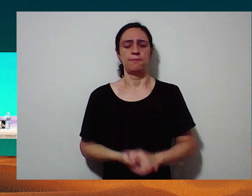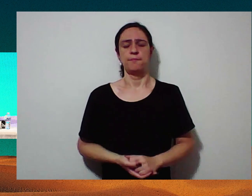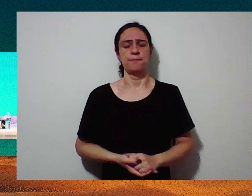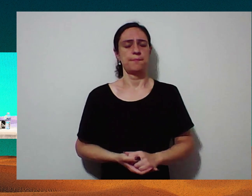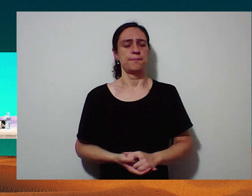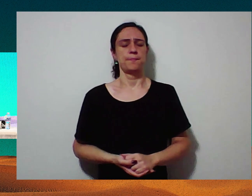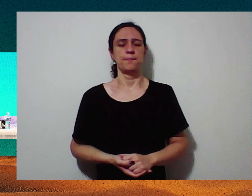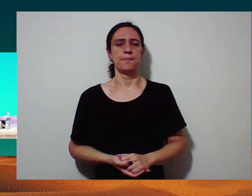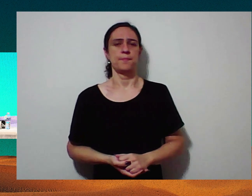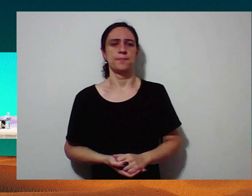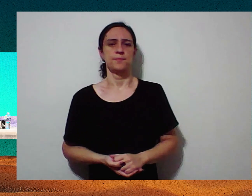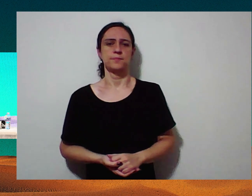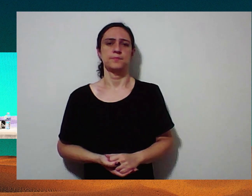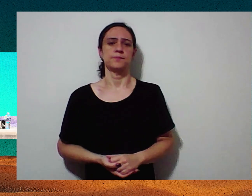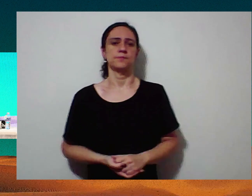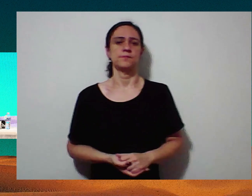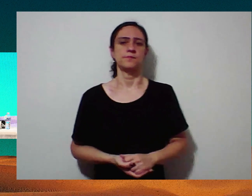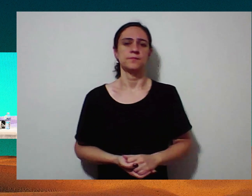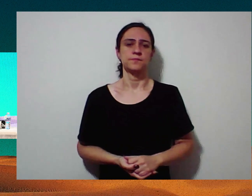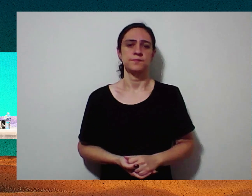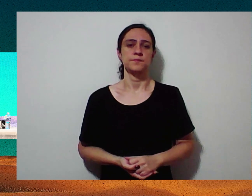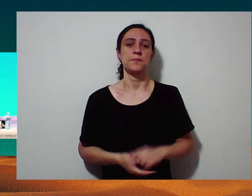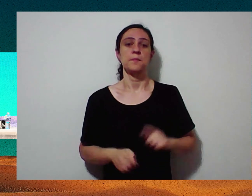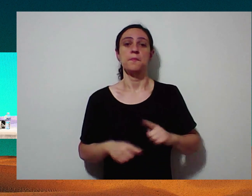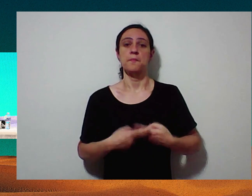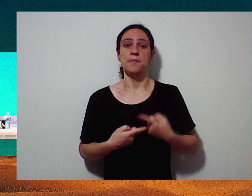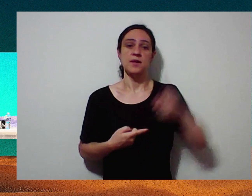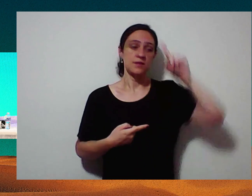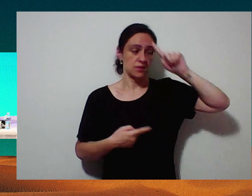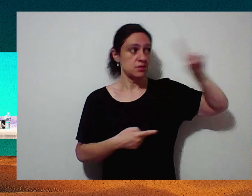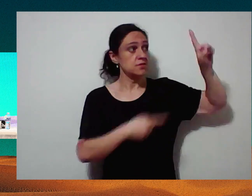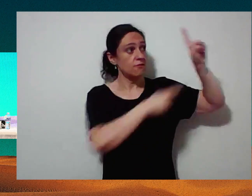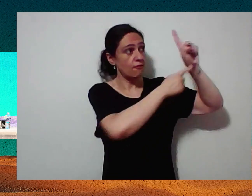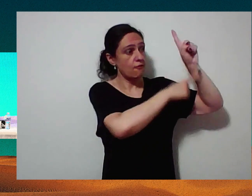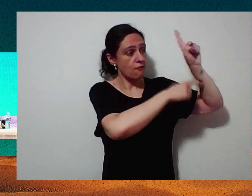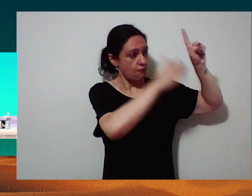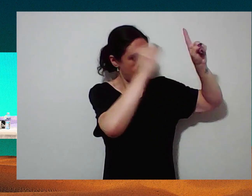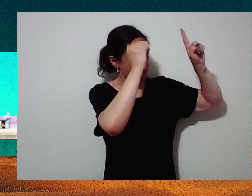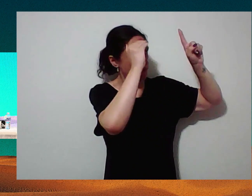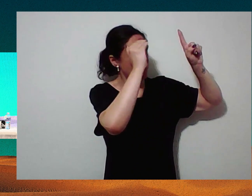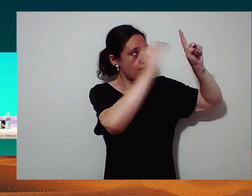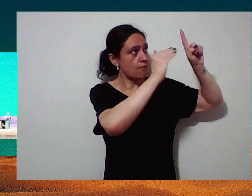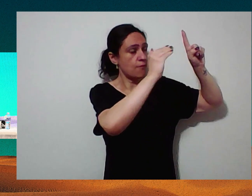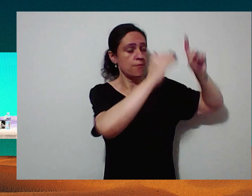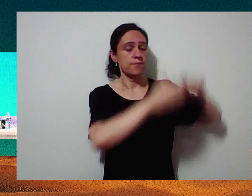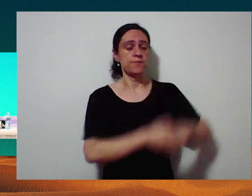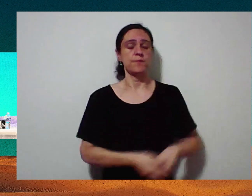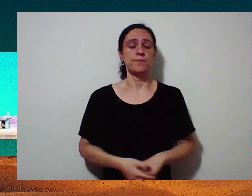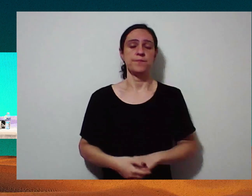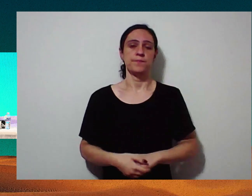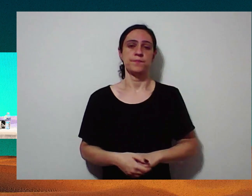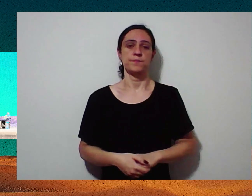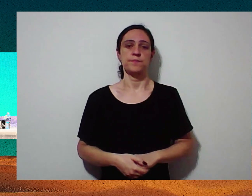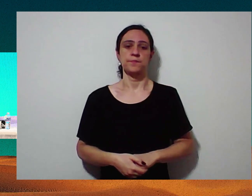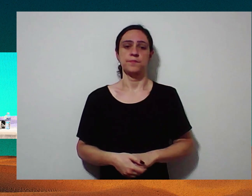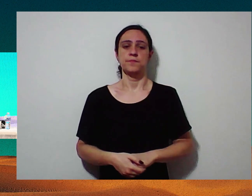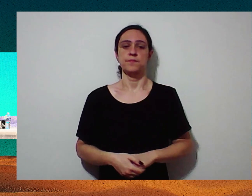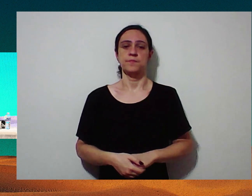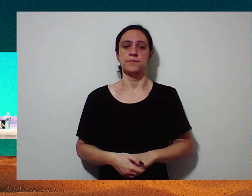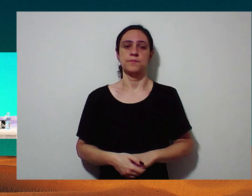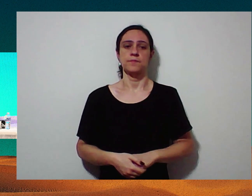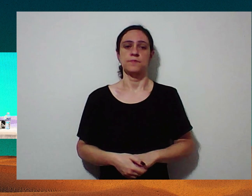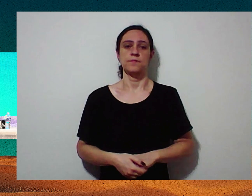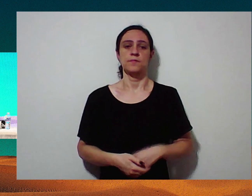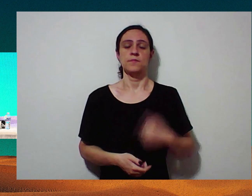interest, É segundo a vontade do Pai. but according to the will of the Father. Então devemos também aprender, irmão, a julgar as coisas